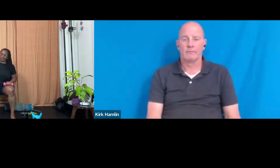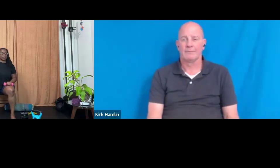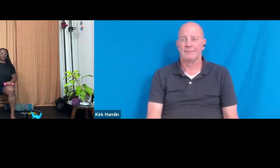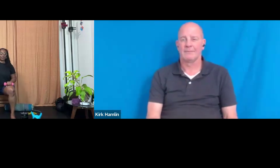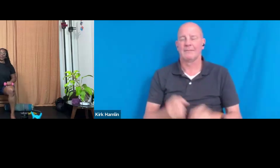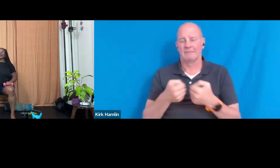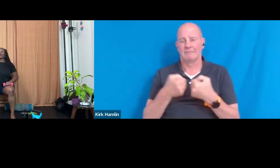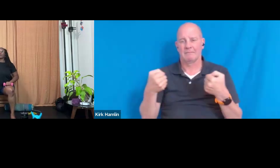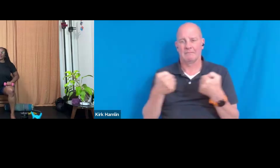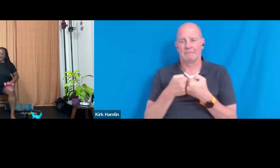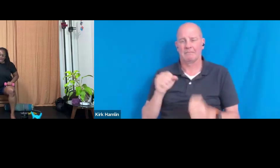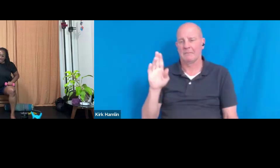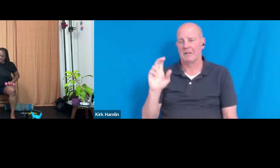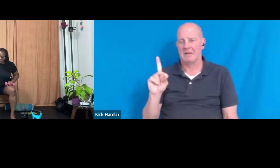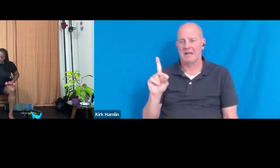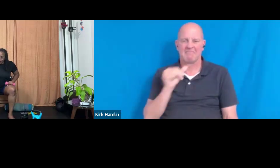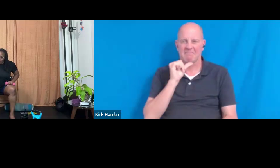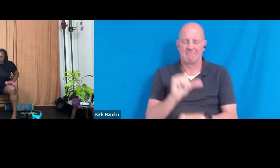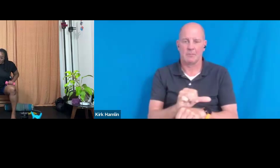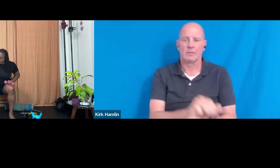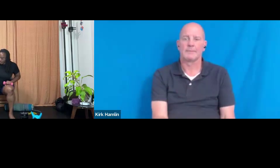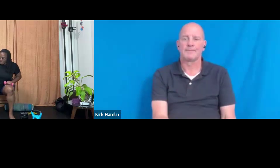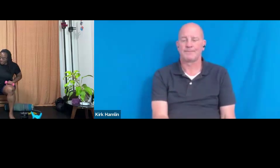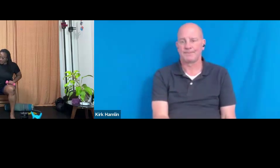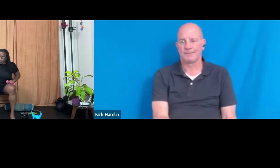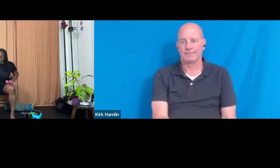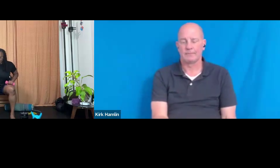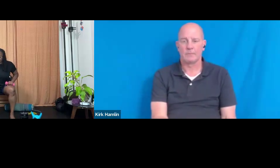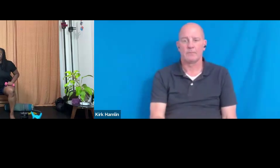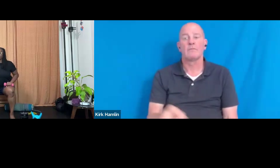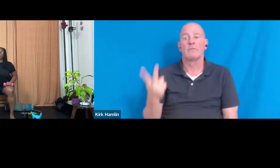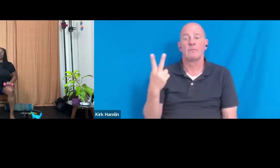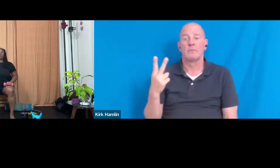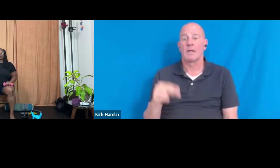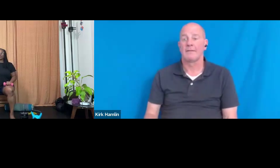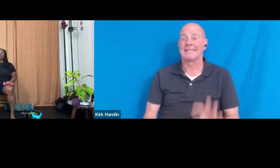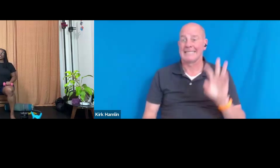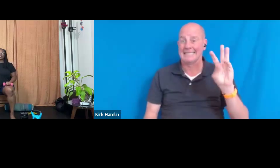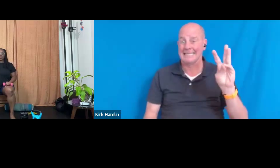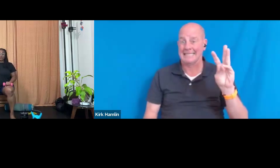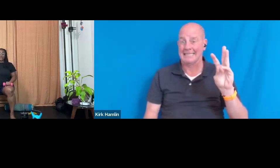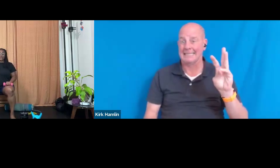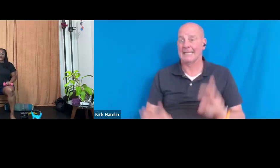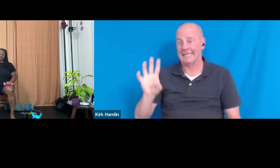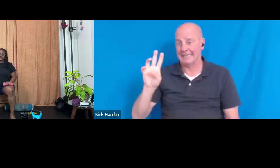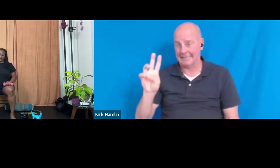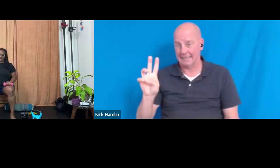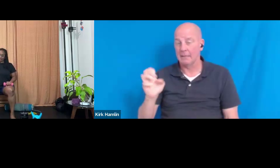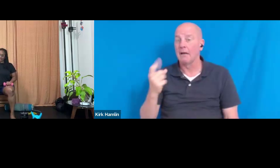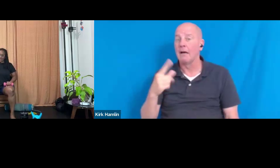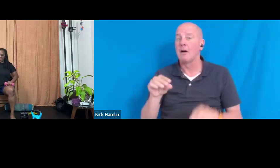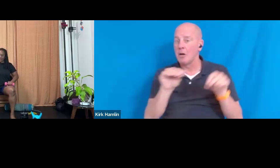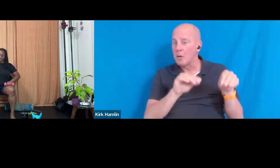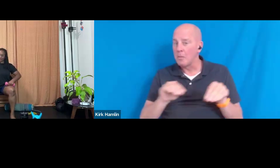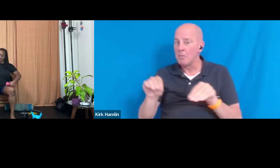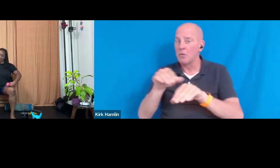really work for this one. Okay, so we're going to do 2 sets of 6. We're going to move slowly and